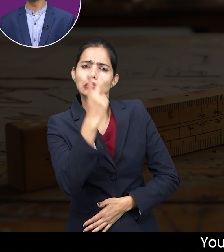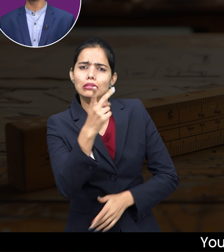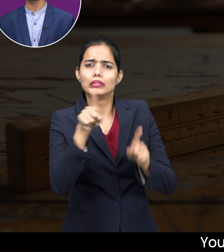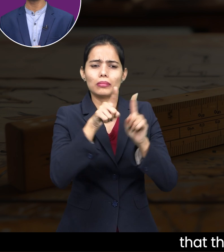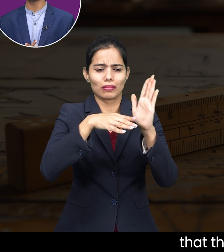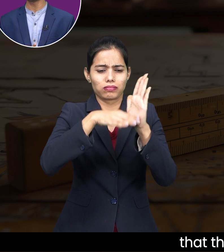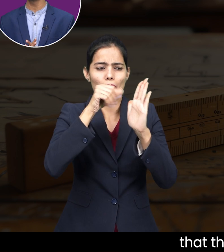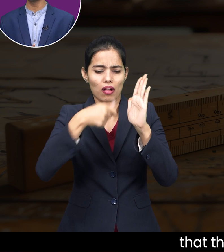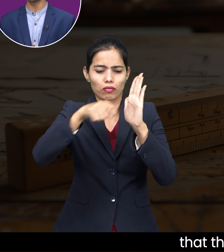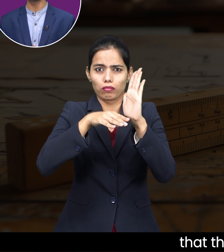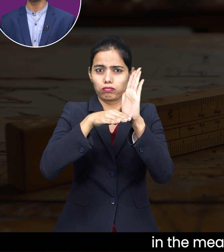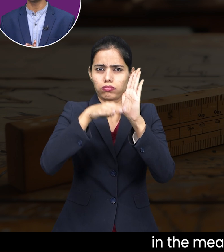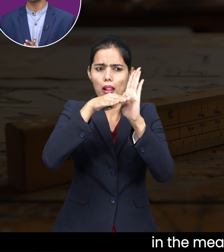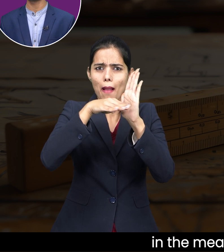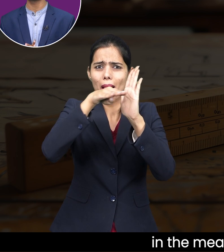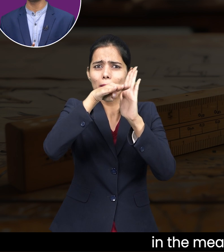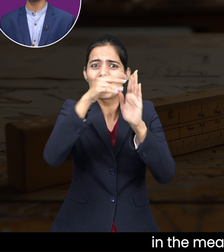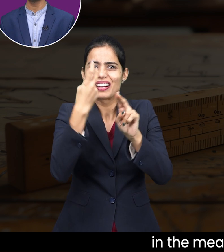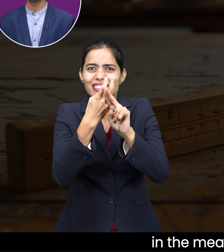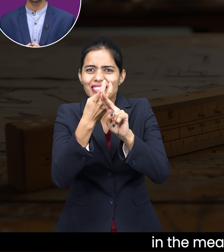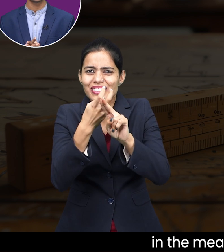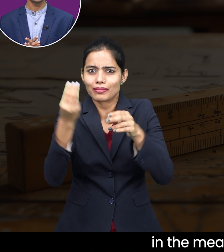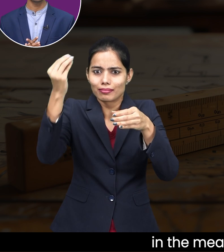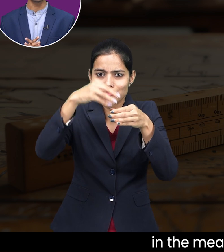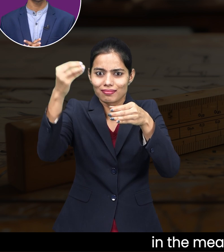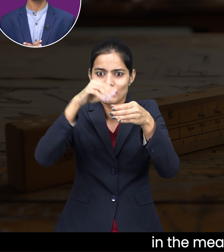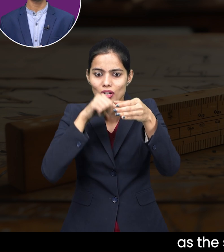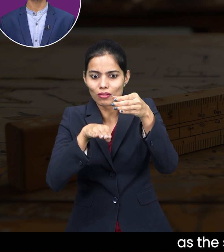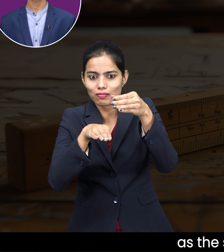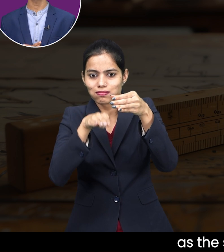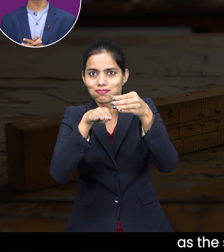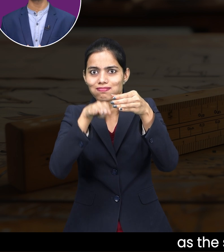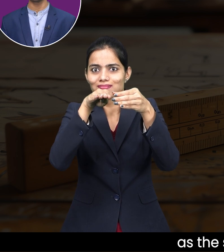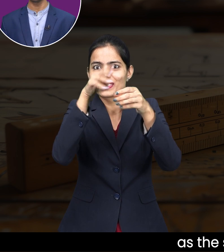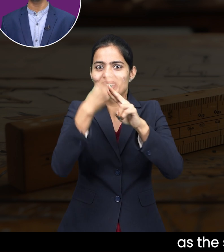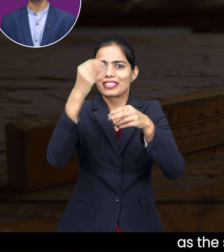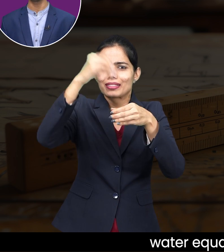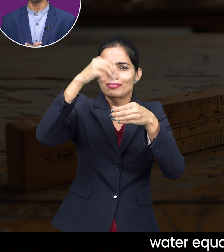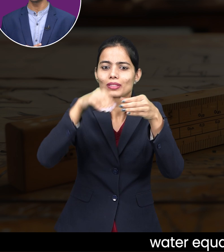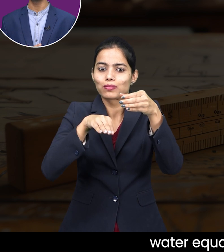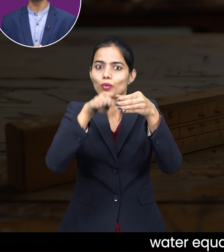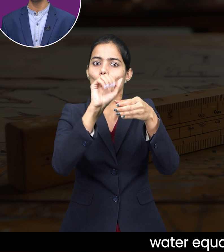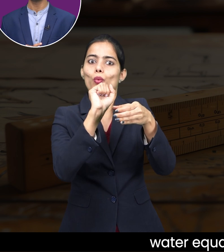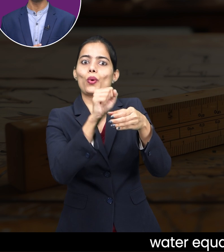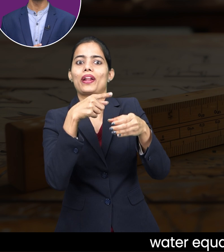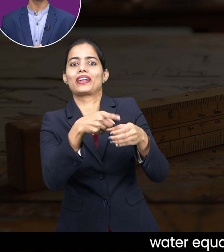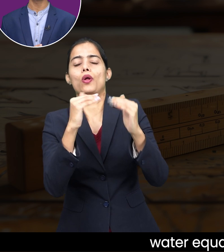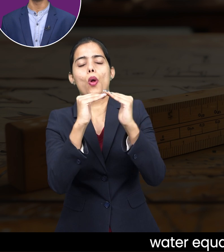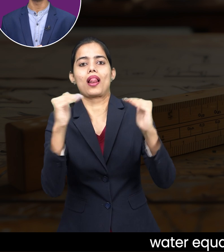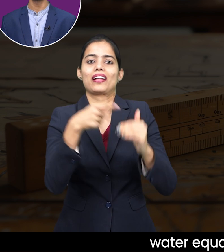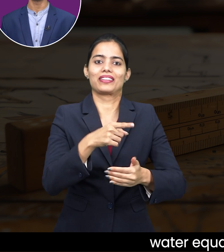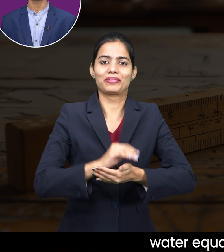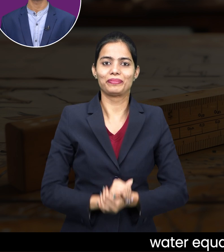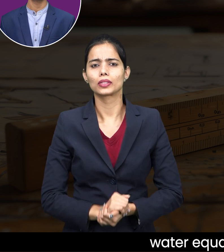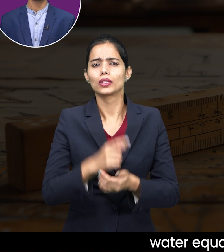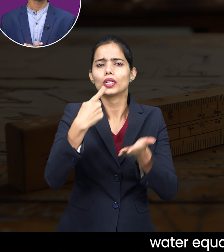You may notice that the level of water in the measuring cylinder rises as the stone displaces water equal to its